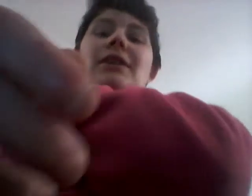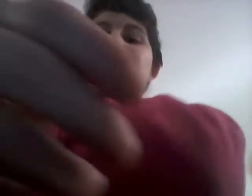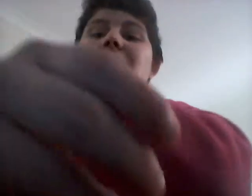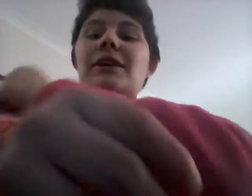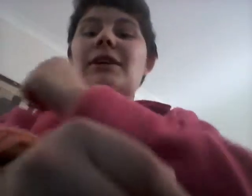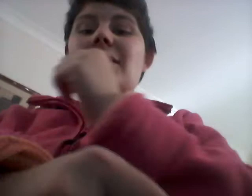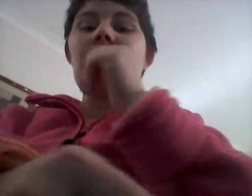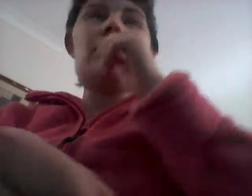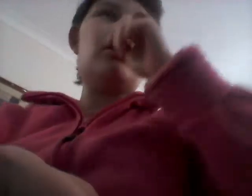E-I-E-I-O.